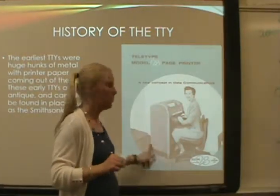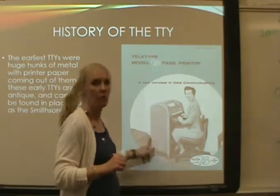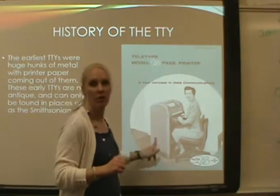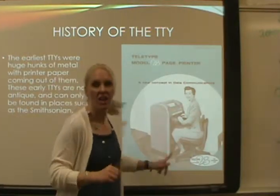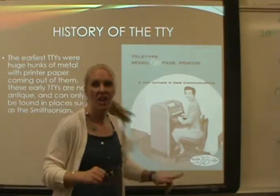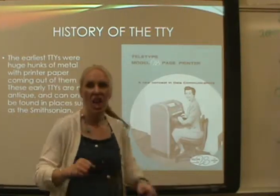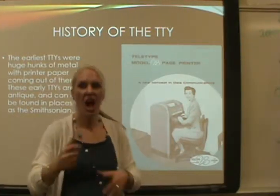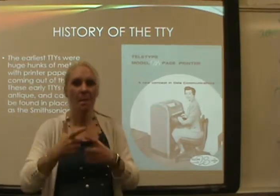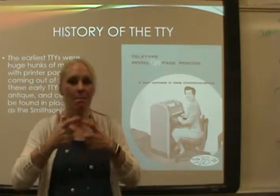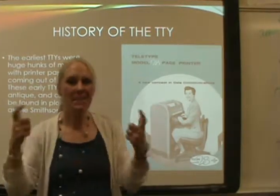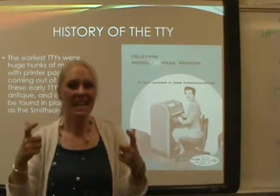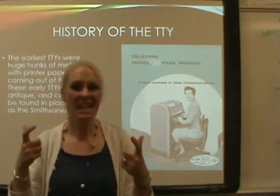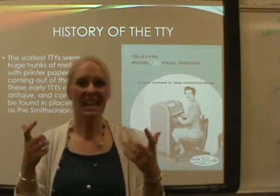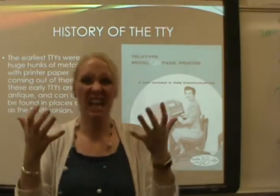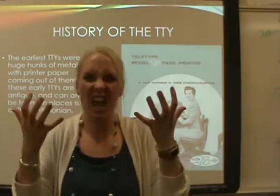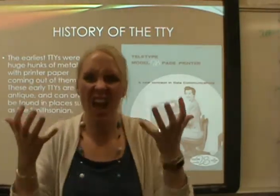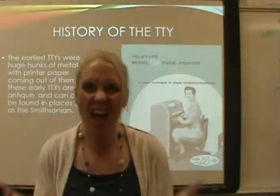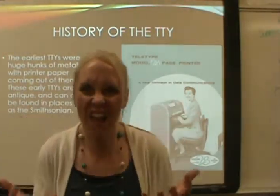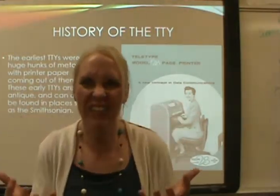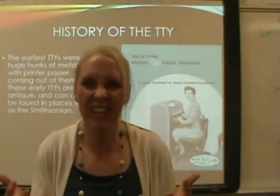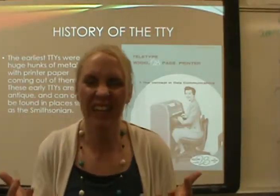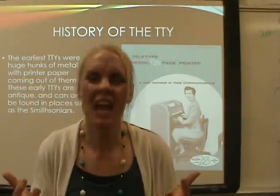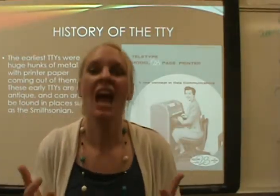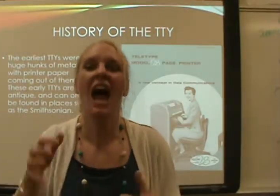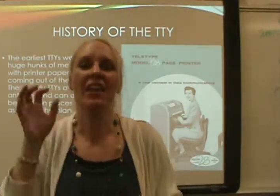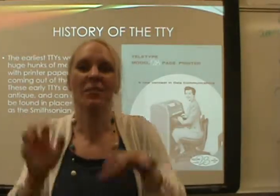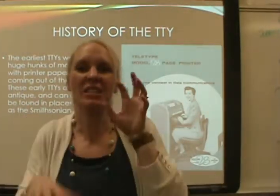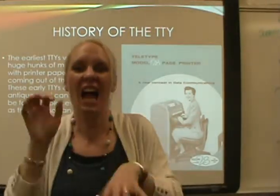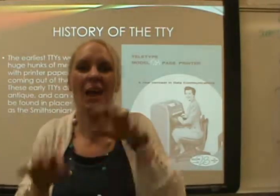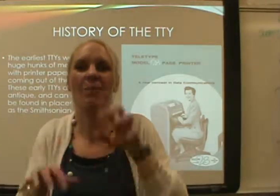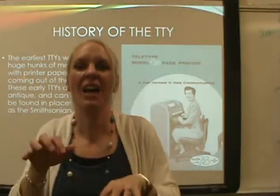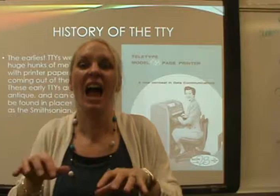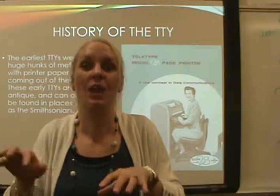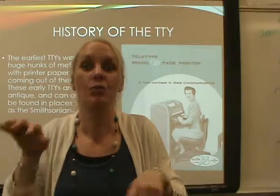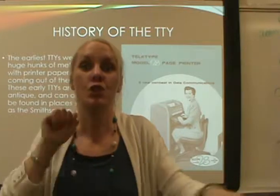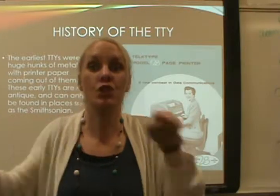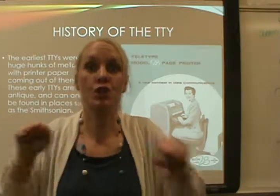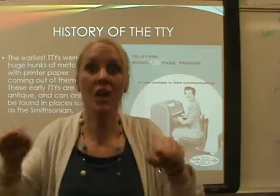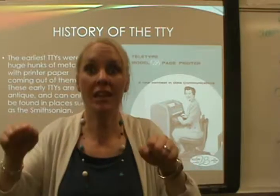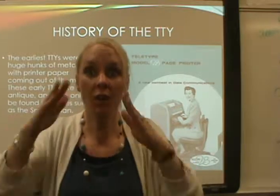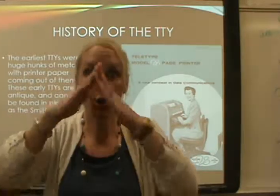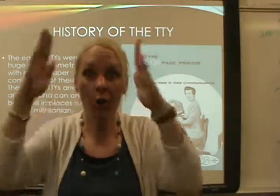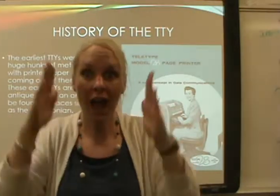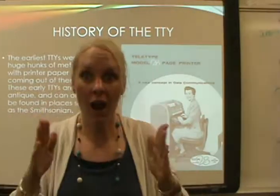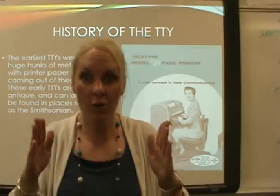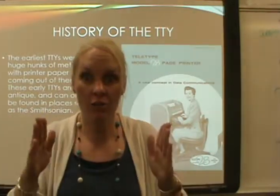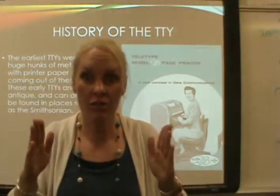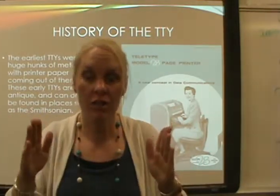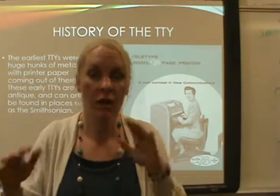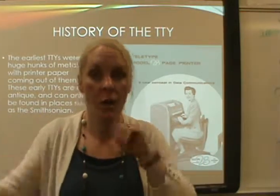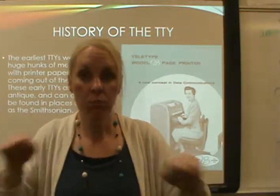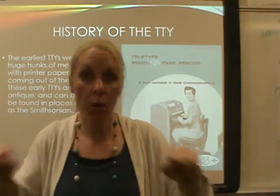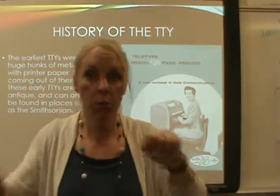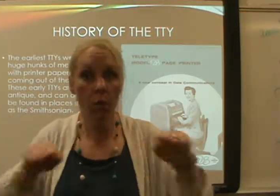Whoa. Big and heavy, and they would type and it would shake the whole house. Boom, boom, boom,